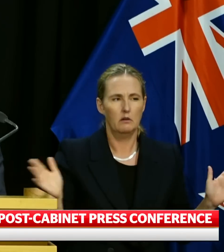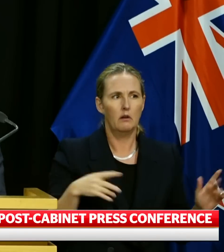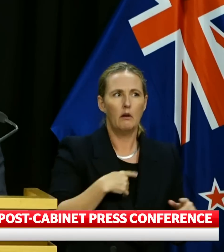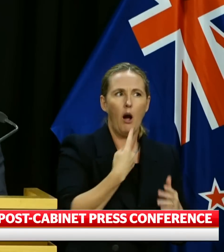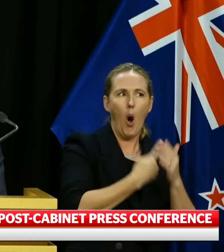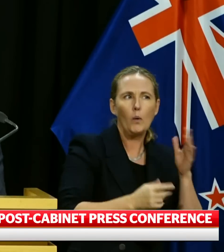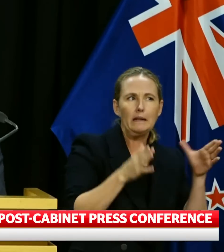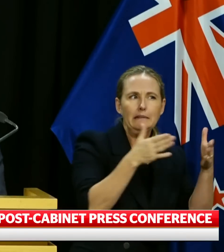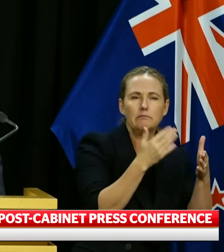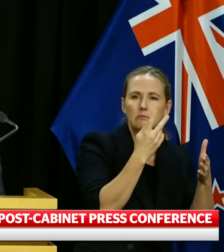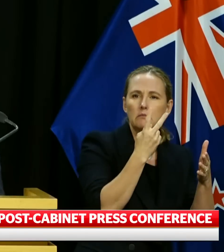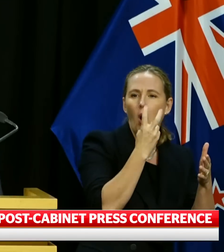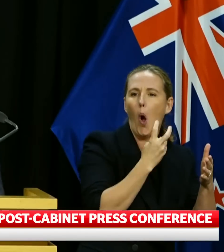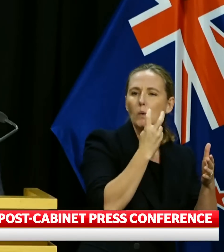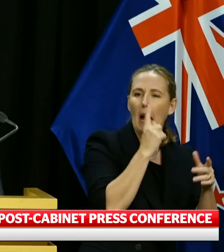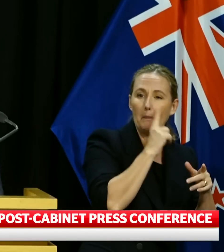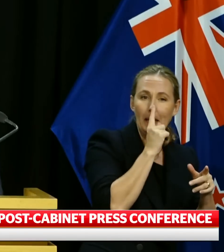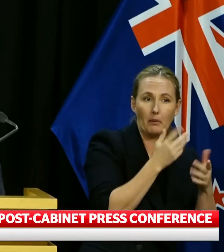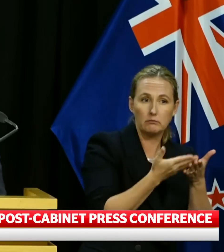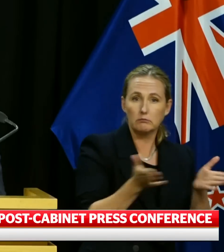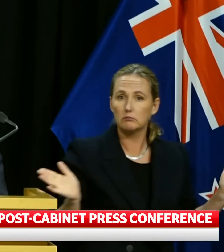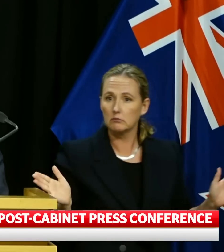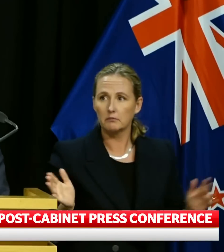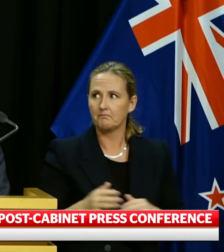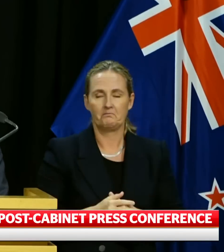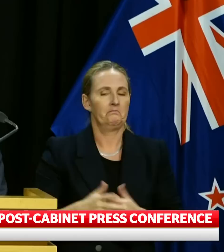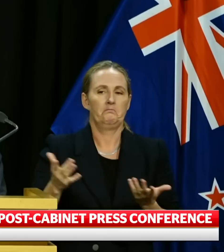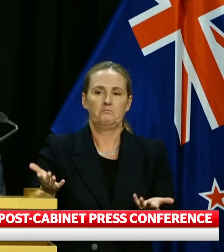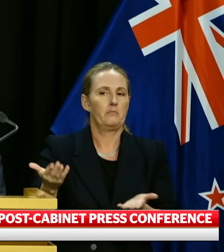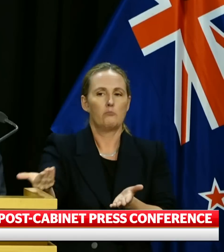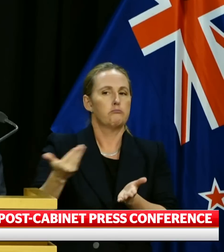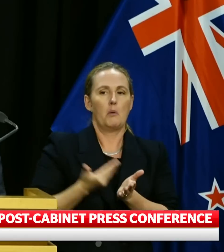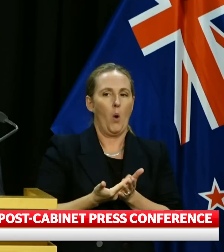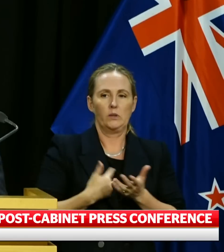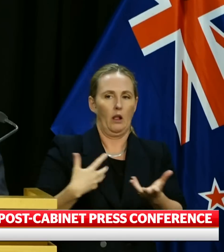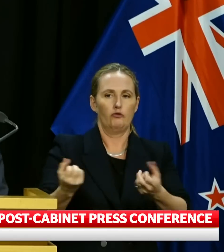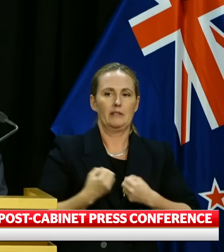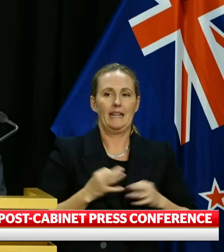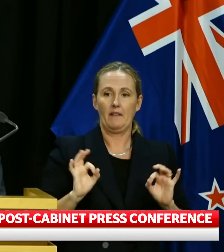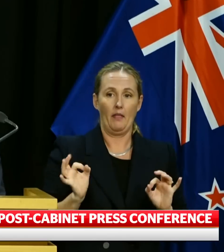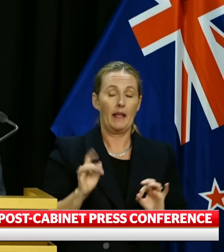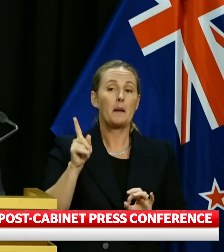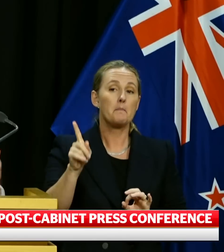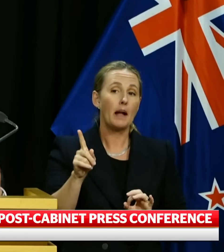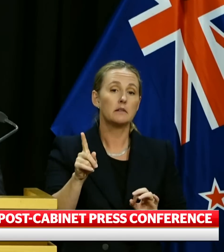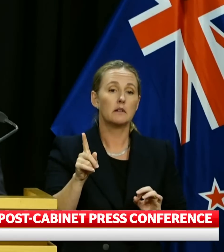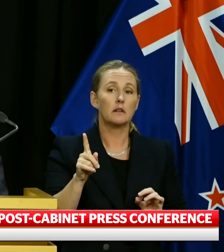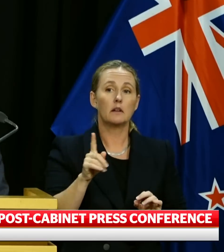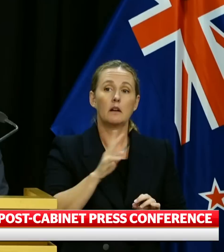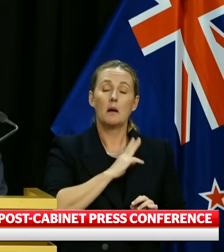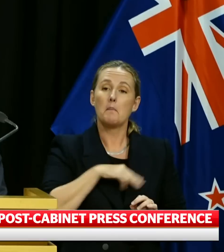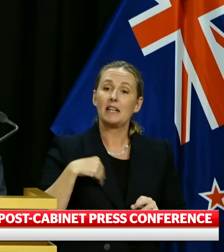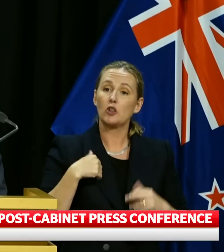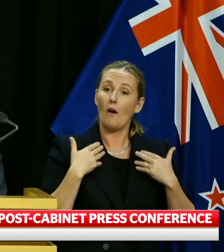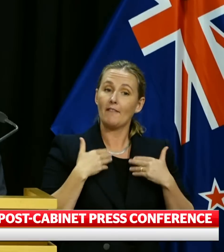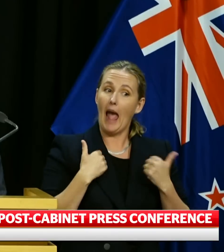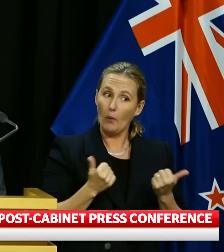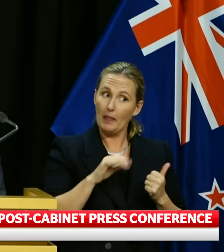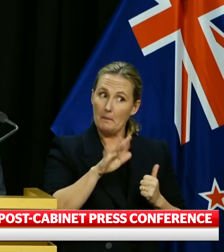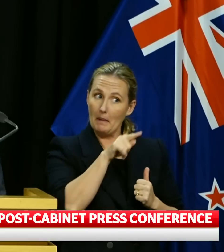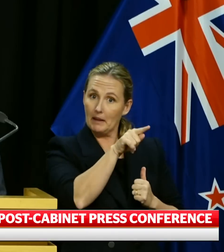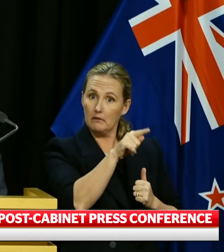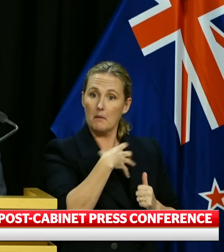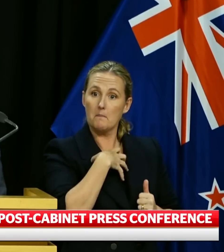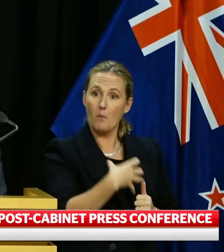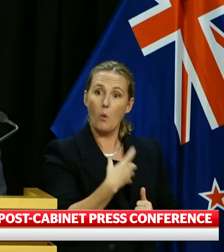proposals have come forward that I'm aware of. That's not to say the Minister of Health might not have had more advice, that I haven't yet seen.